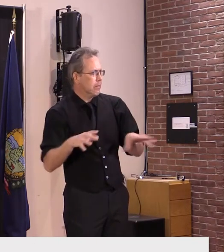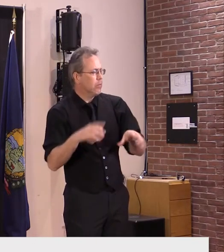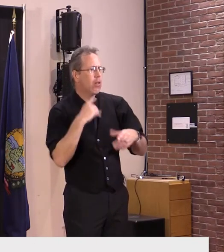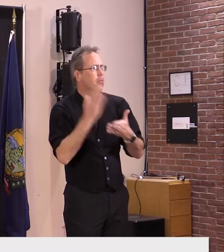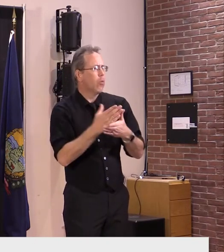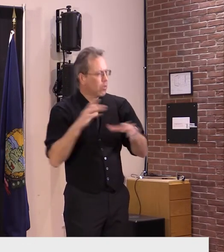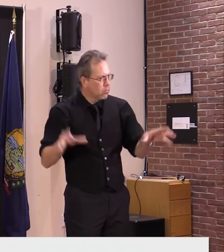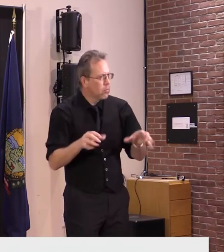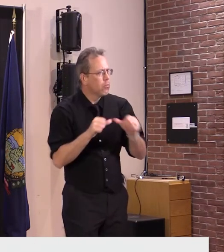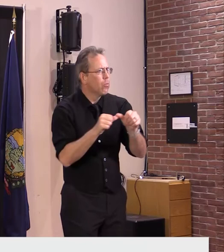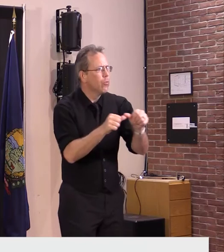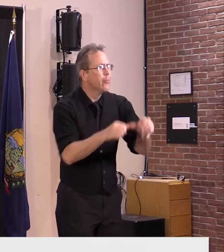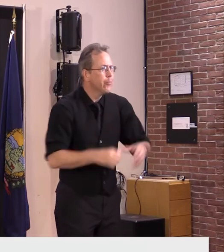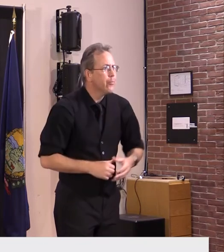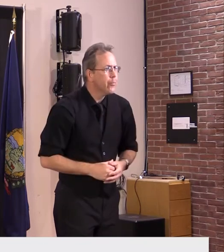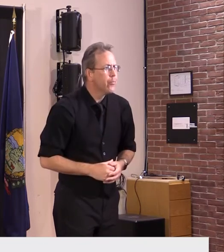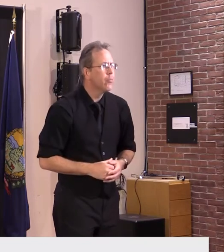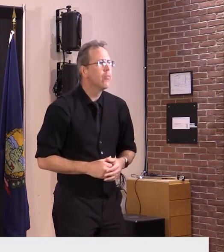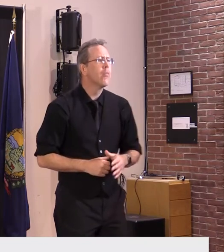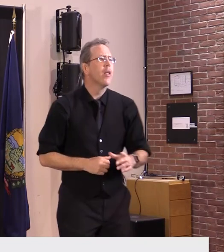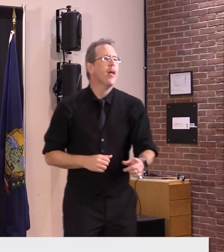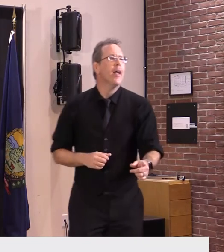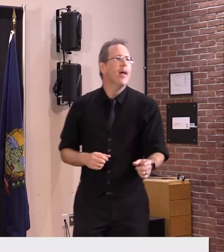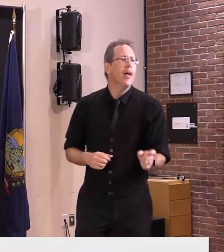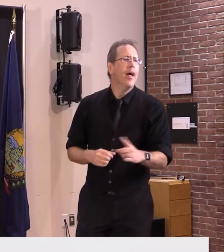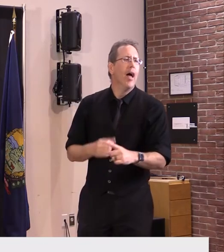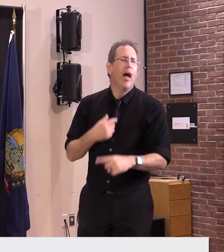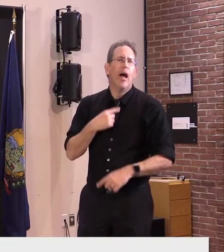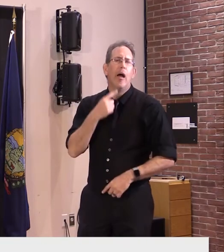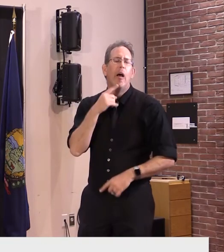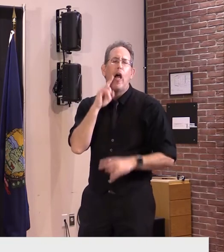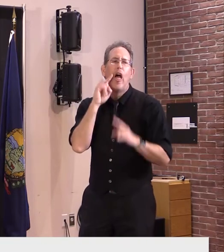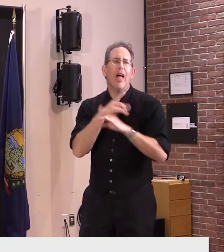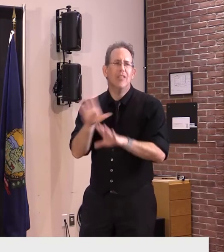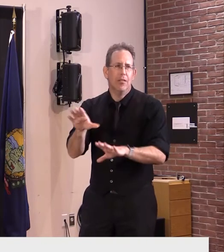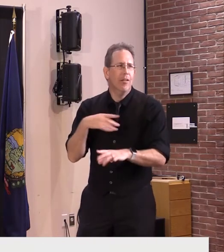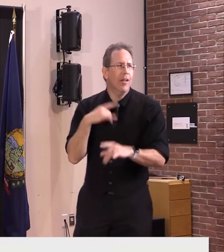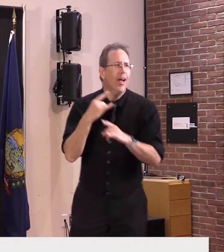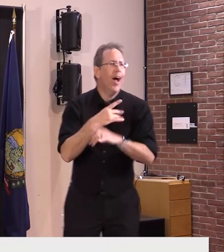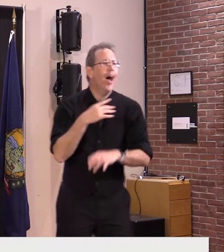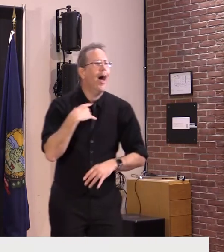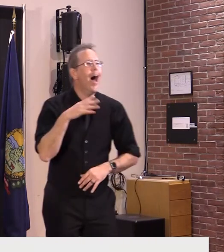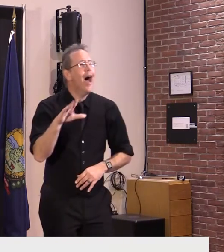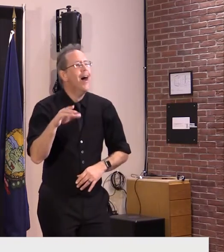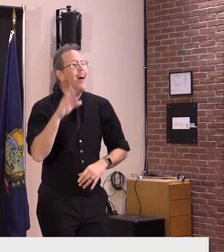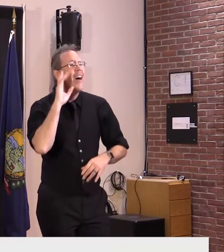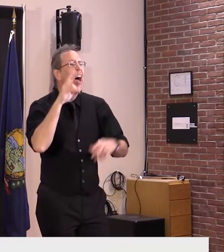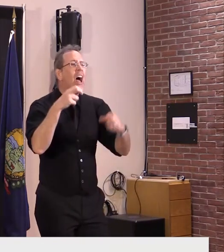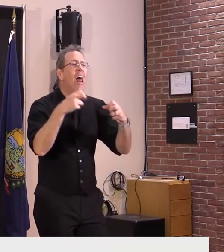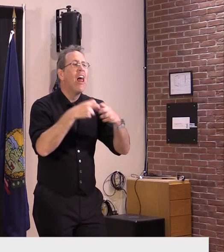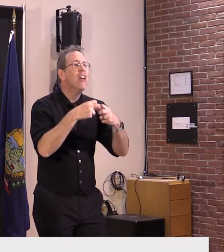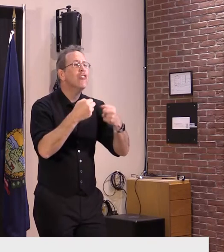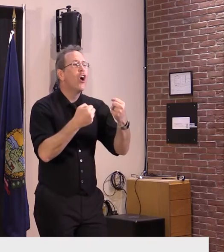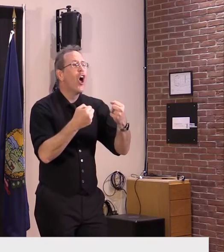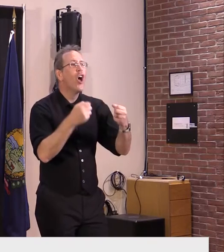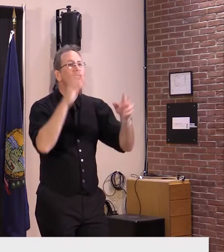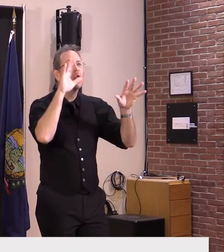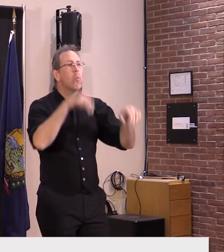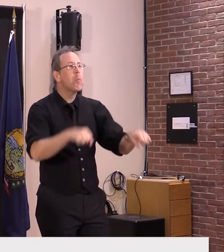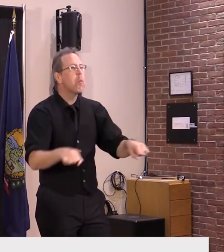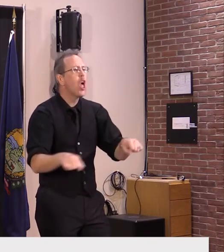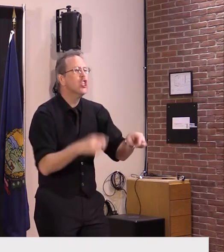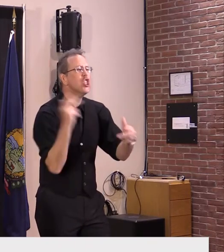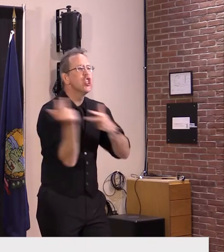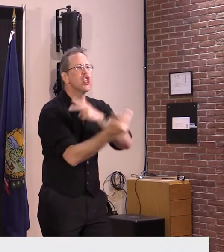I was disappointed. I thought you were going to start an electric snowmobile racing tour across the country, but I guess that'll have to wait.